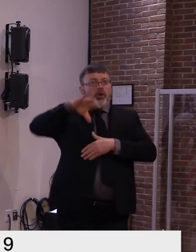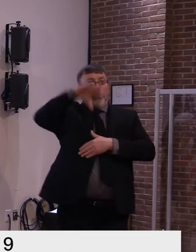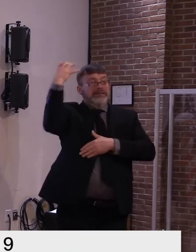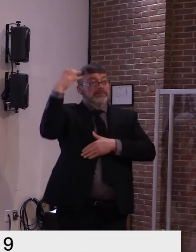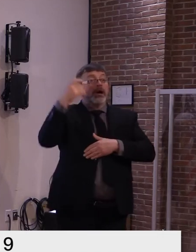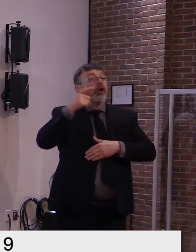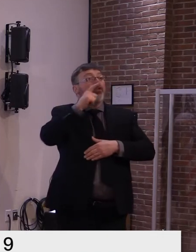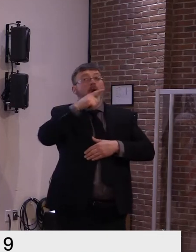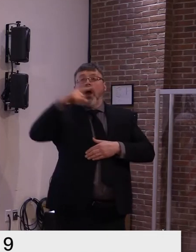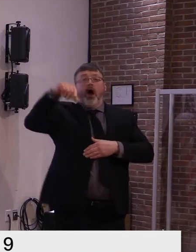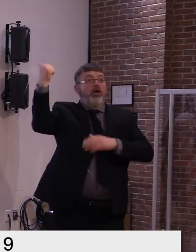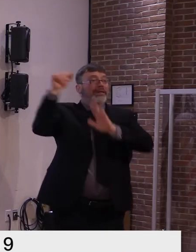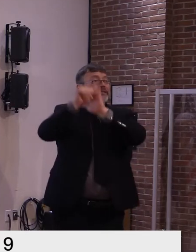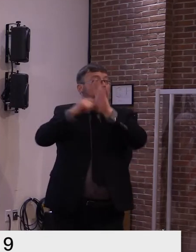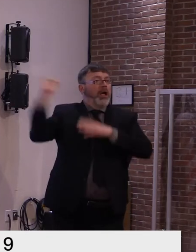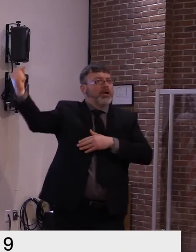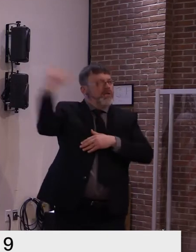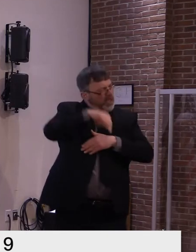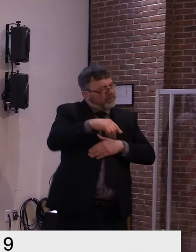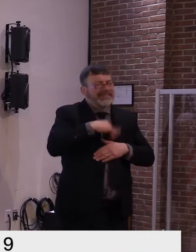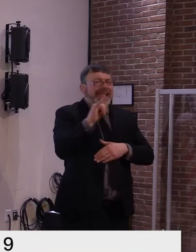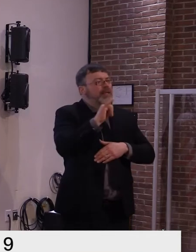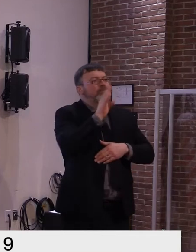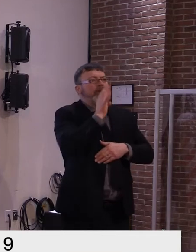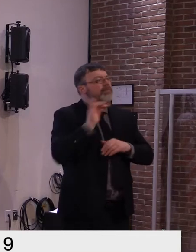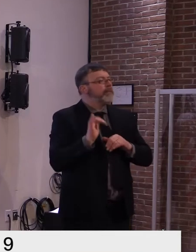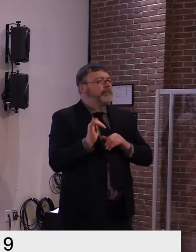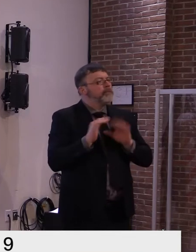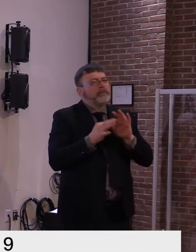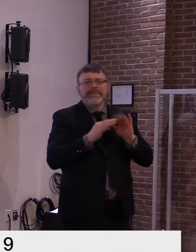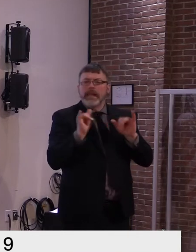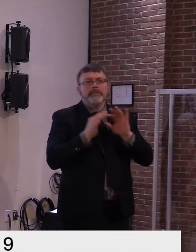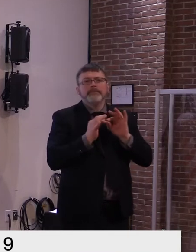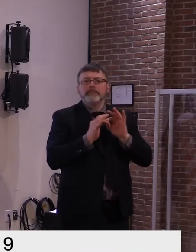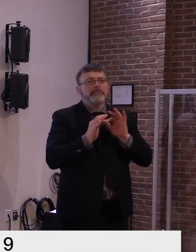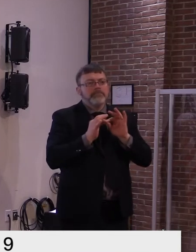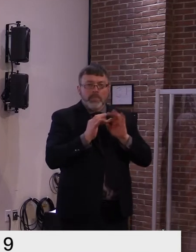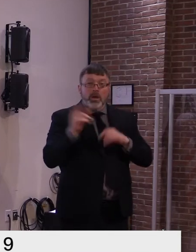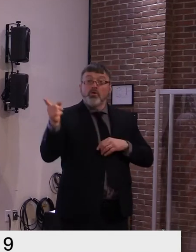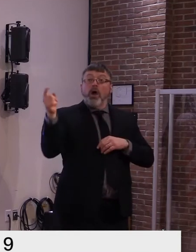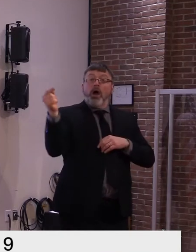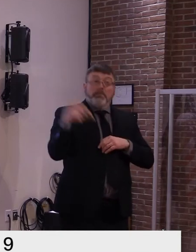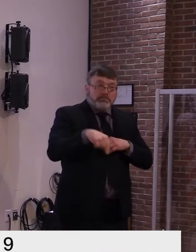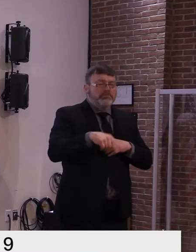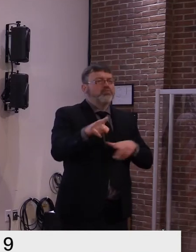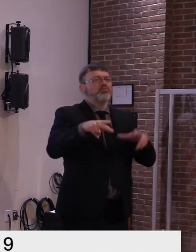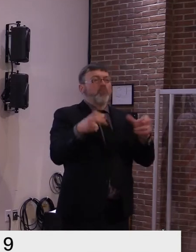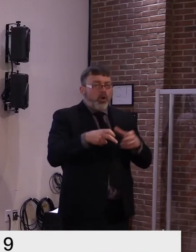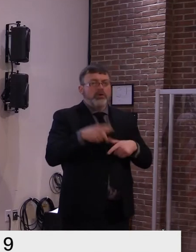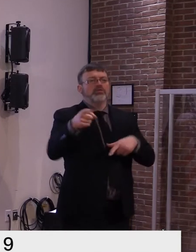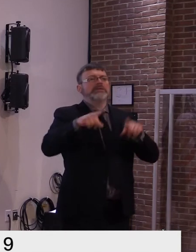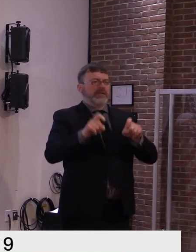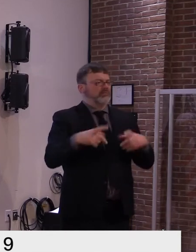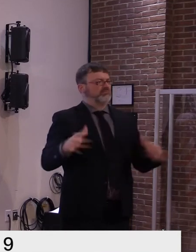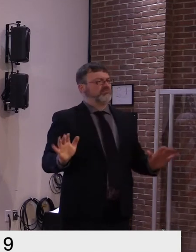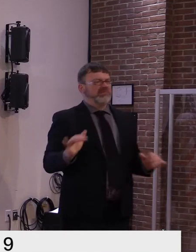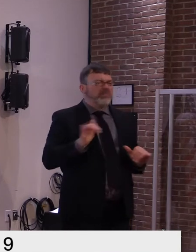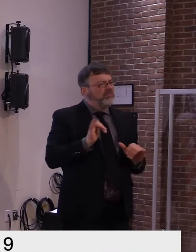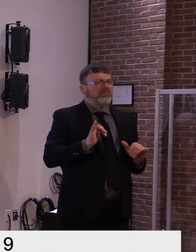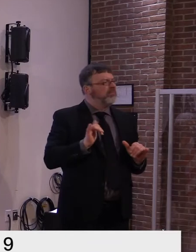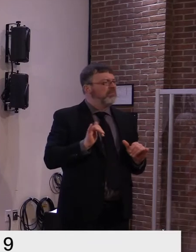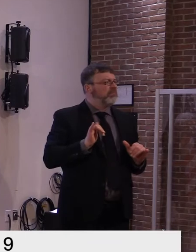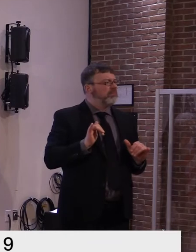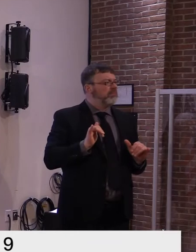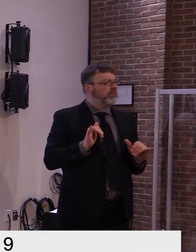that regard as well. But we feel very strongly about the quarantine issue. Unlike